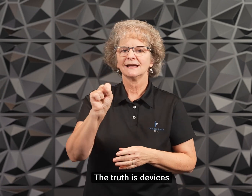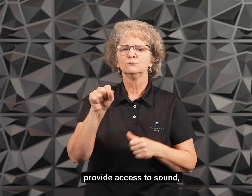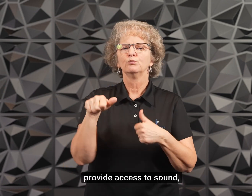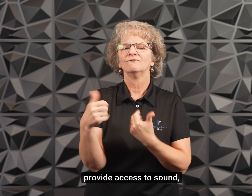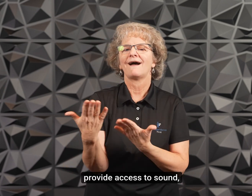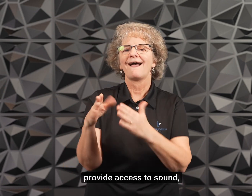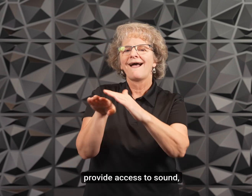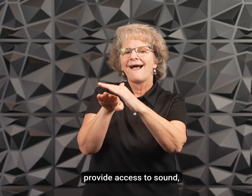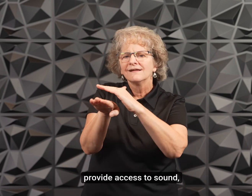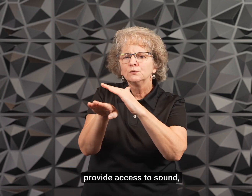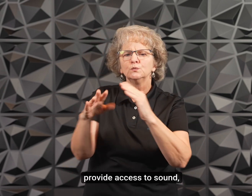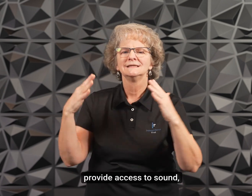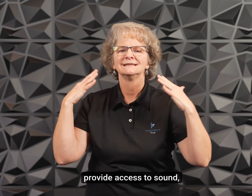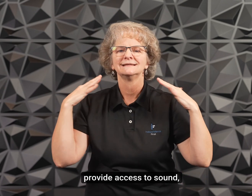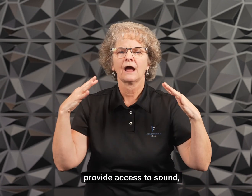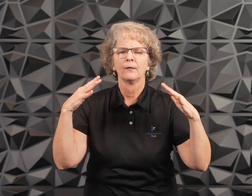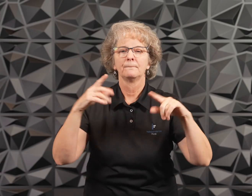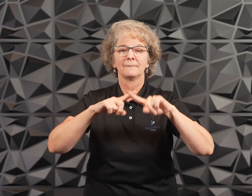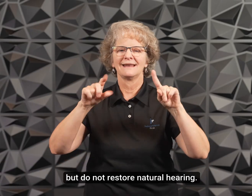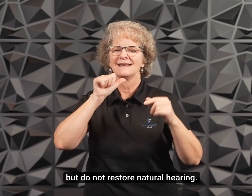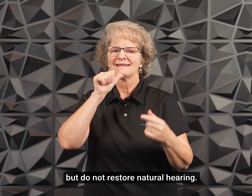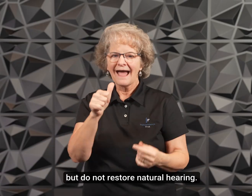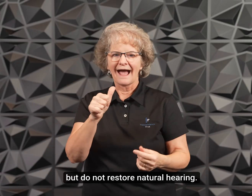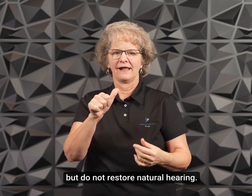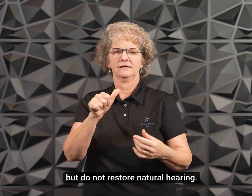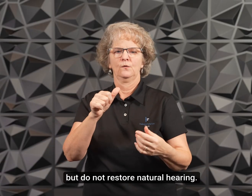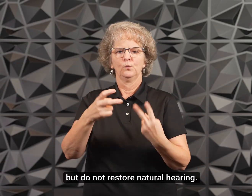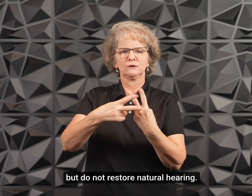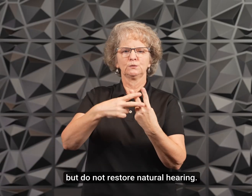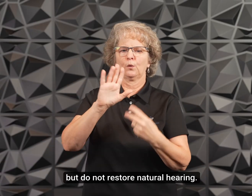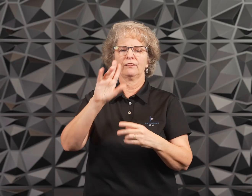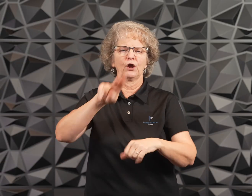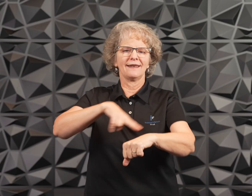devices provide access to sound but do not restore natural hearing.